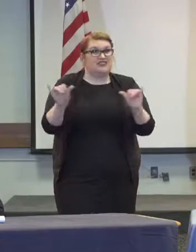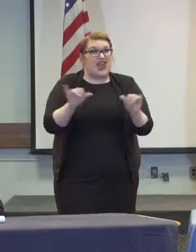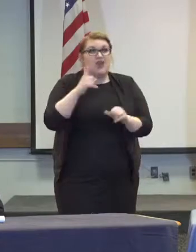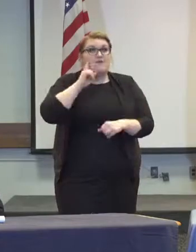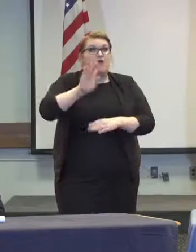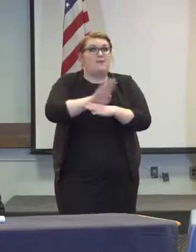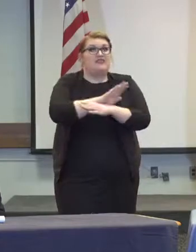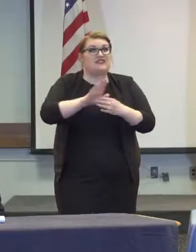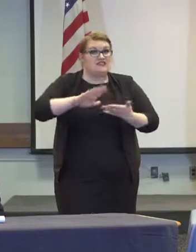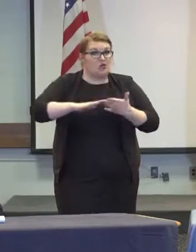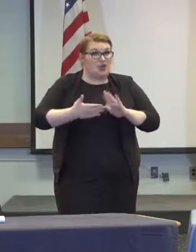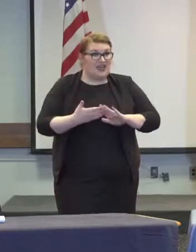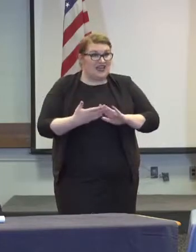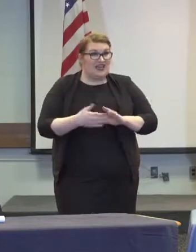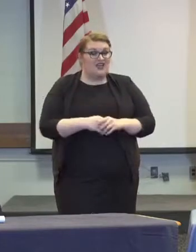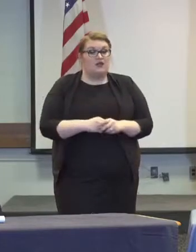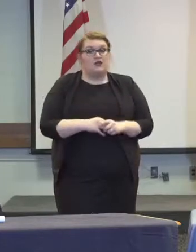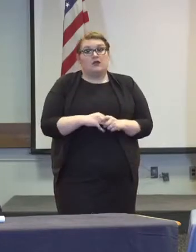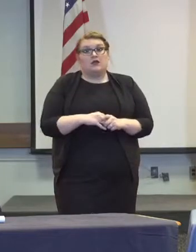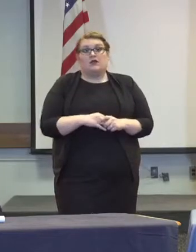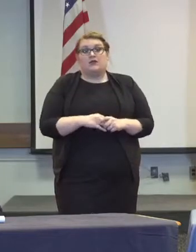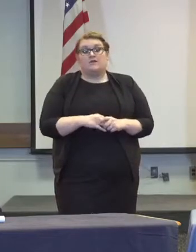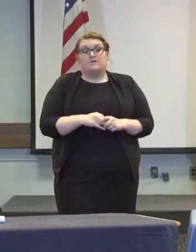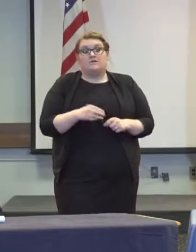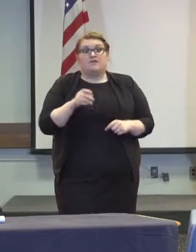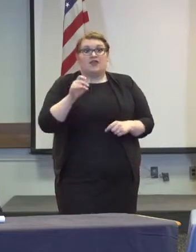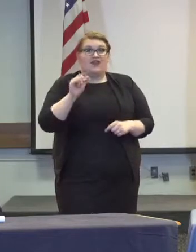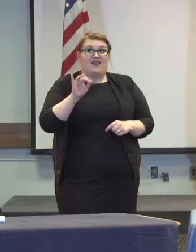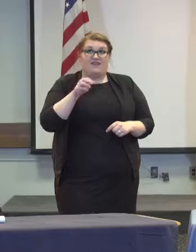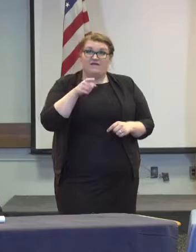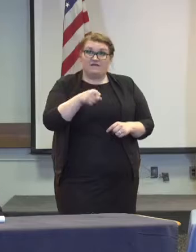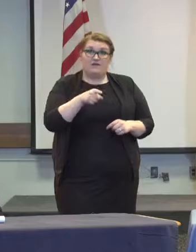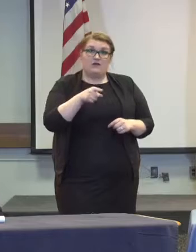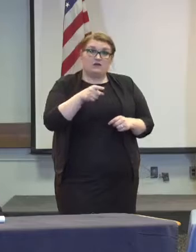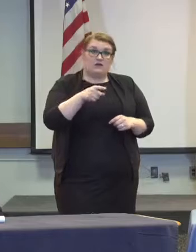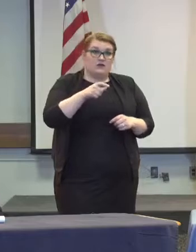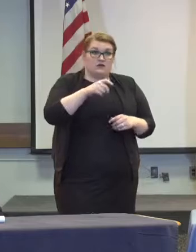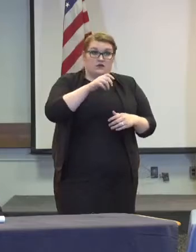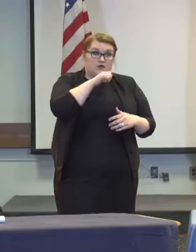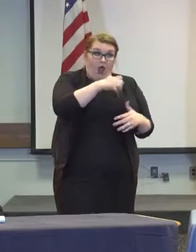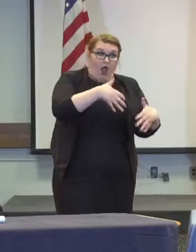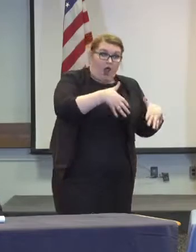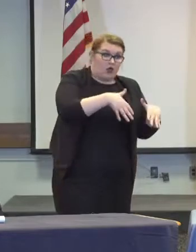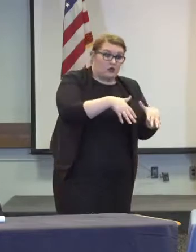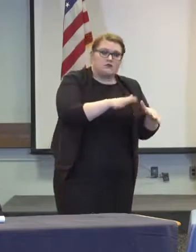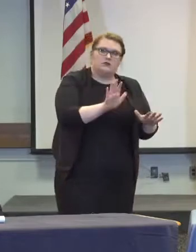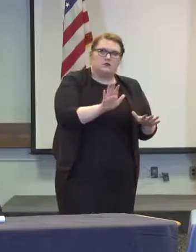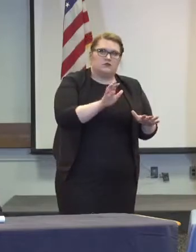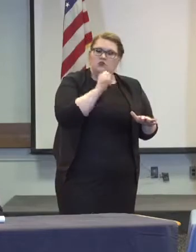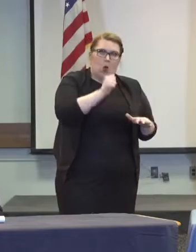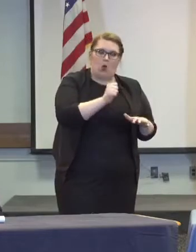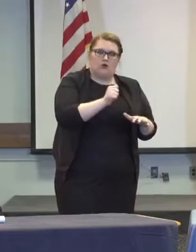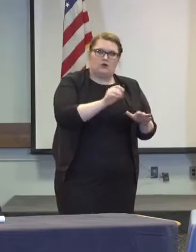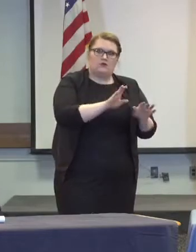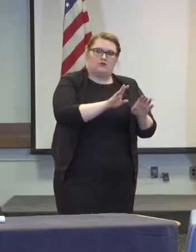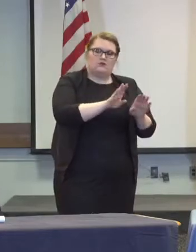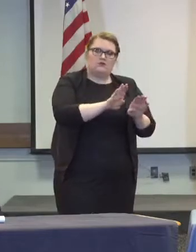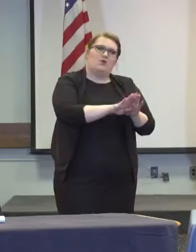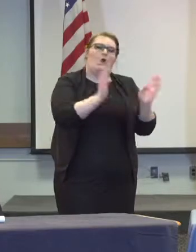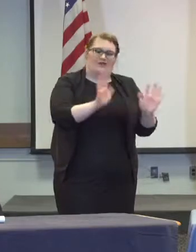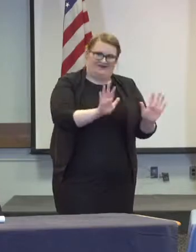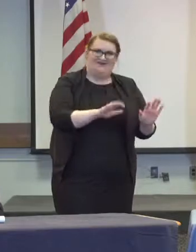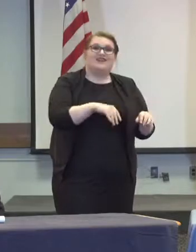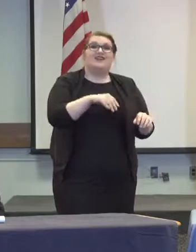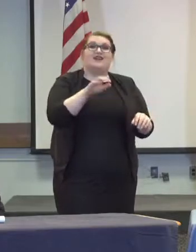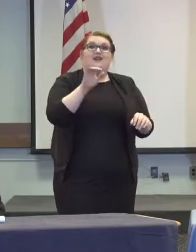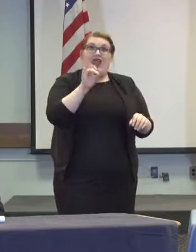business community. If instead of closing, if you keep your doors open, when you don't keep your doors open, if you keep your employees paid, if